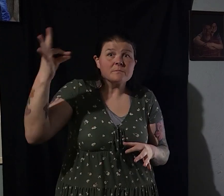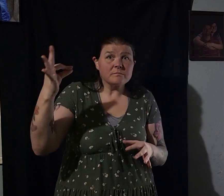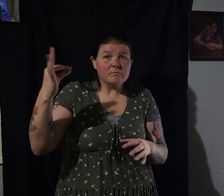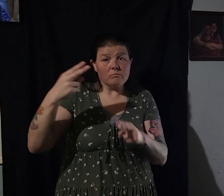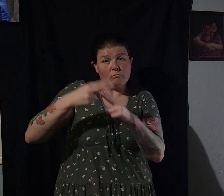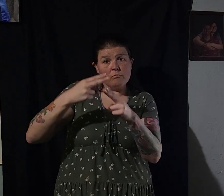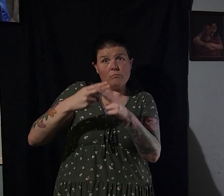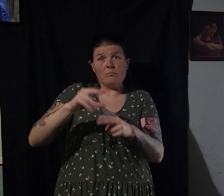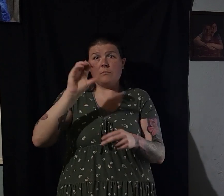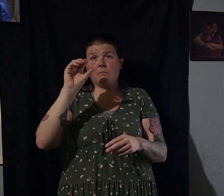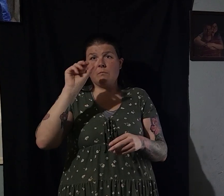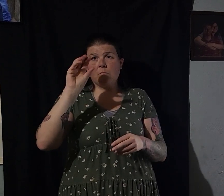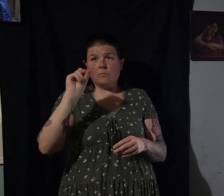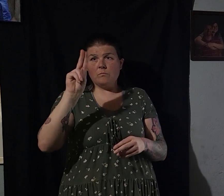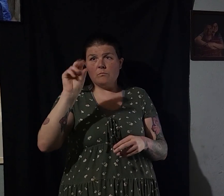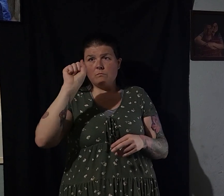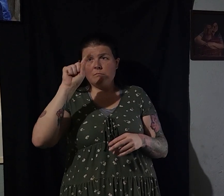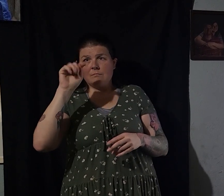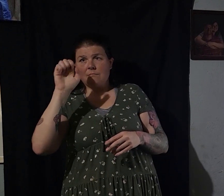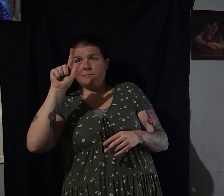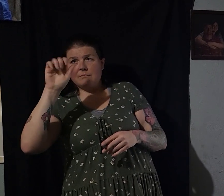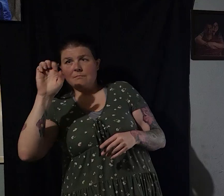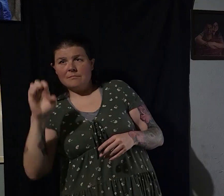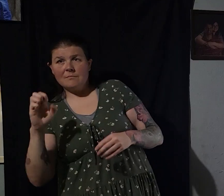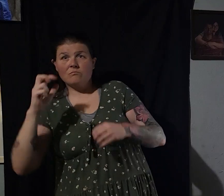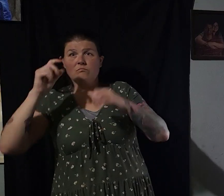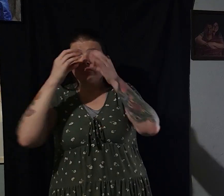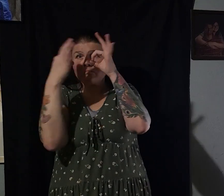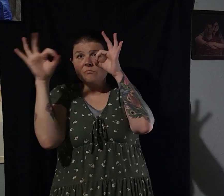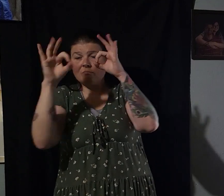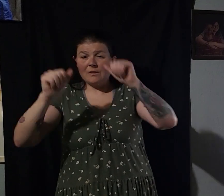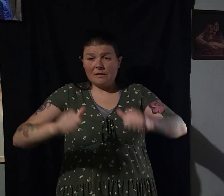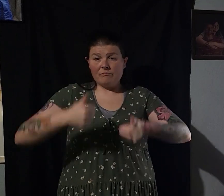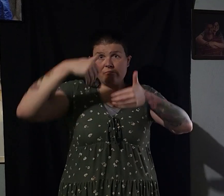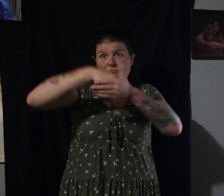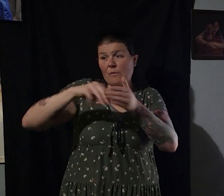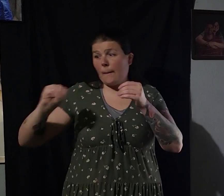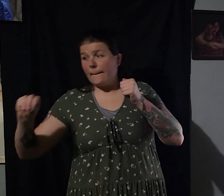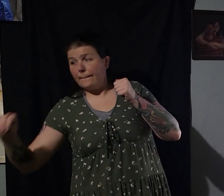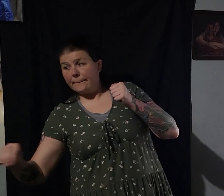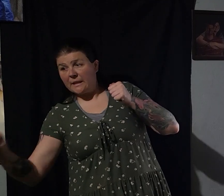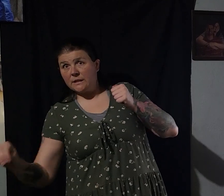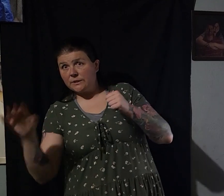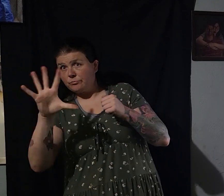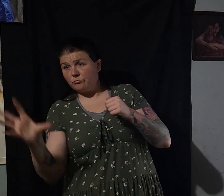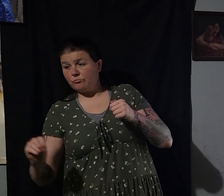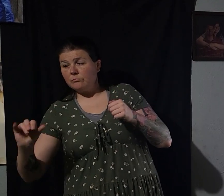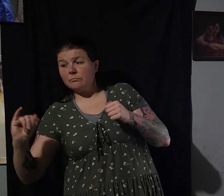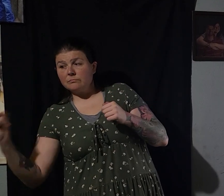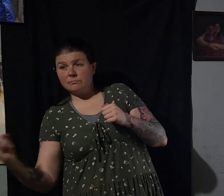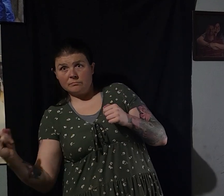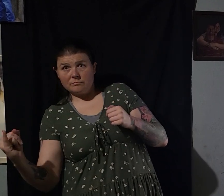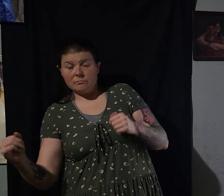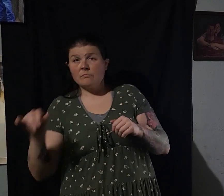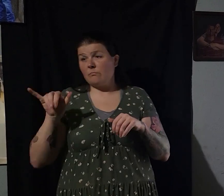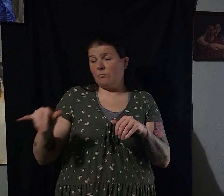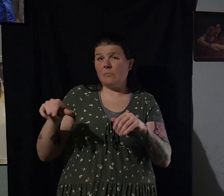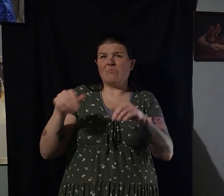called Eustale's chameleon, and it lives in Madagascar. They can be really